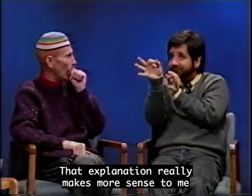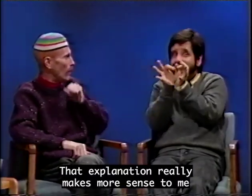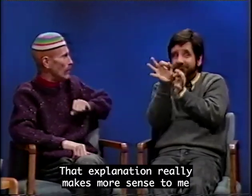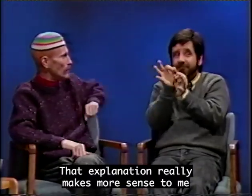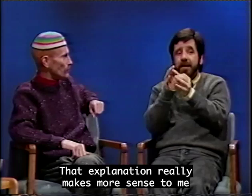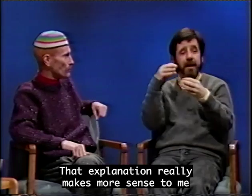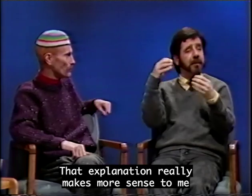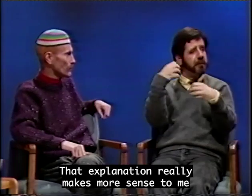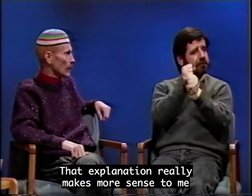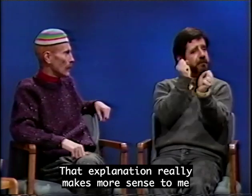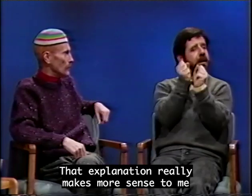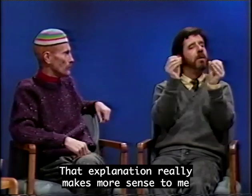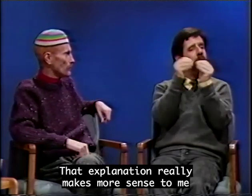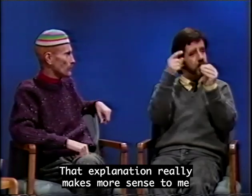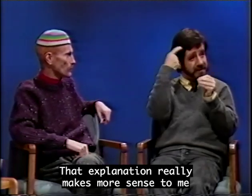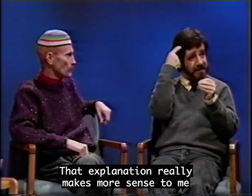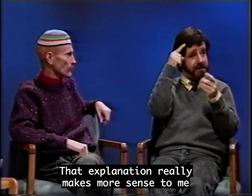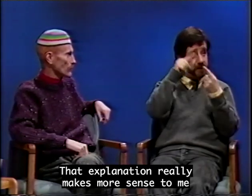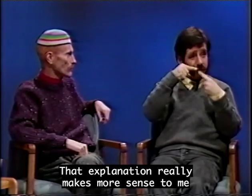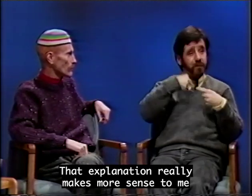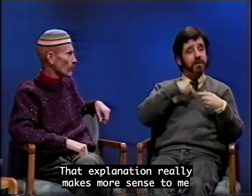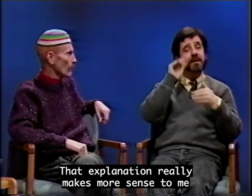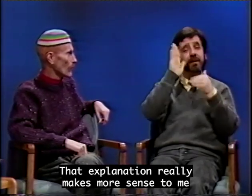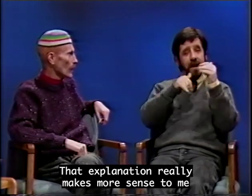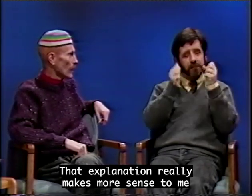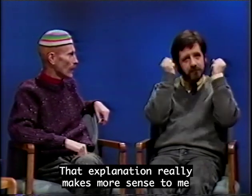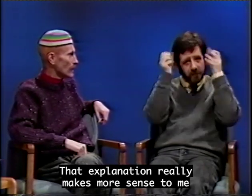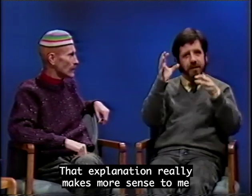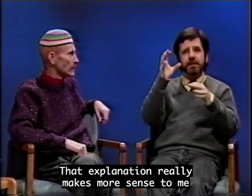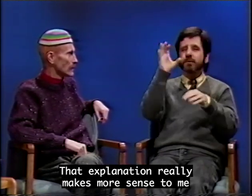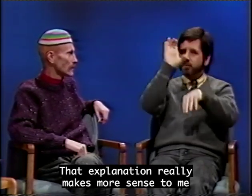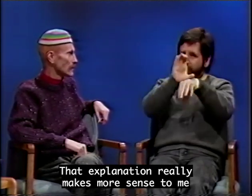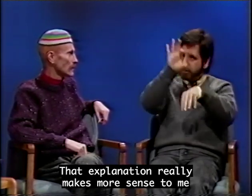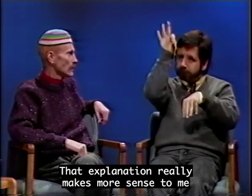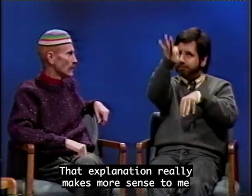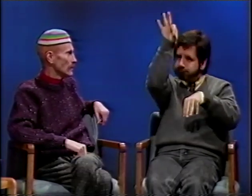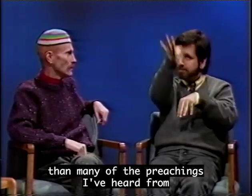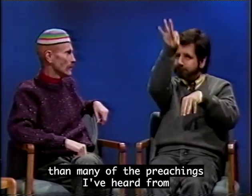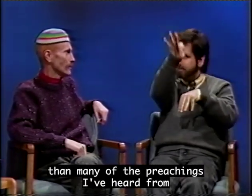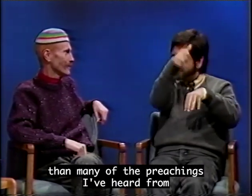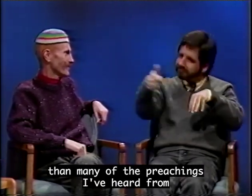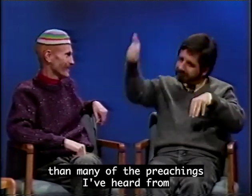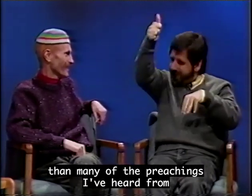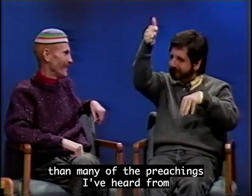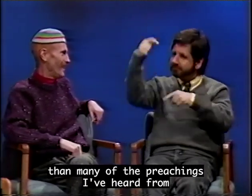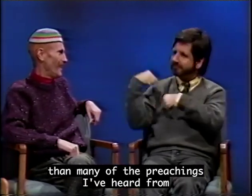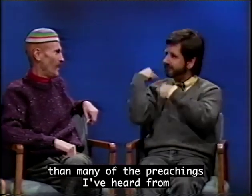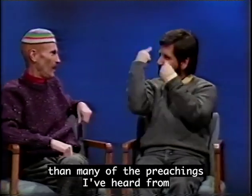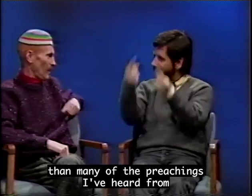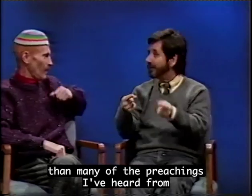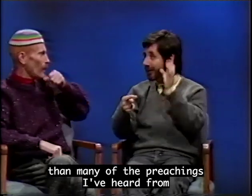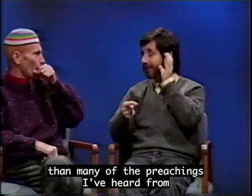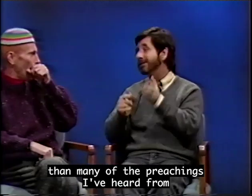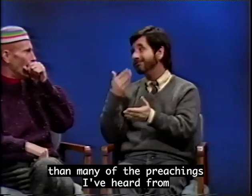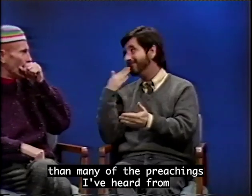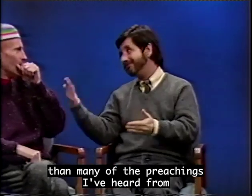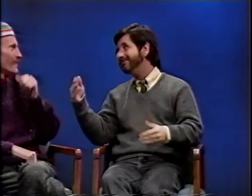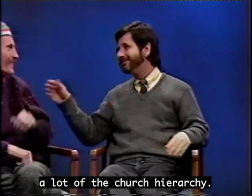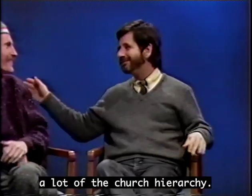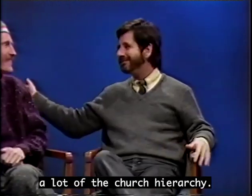That explanation really makes more sense to me than many of the preachings I've heard from a